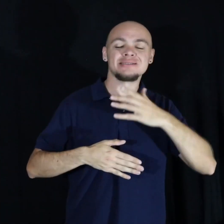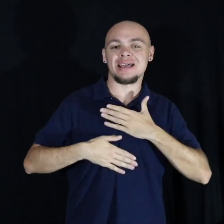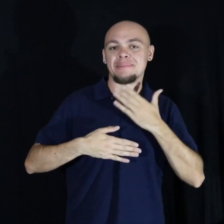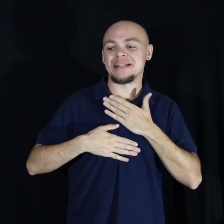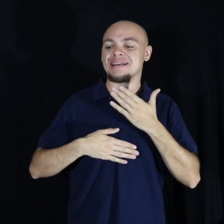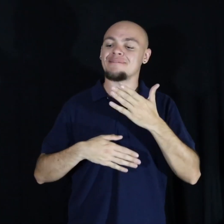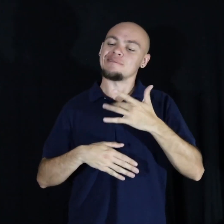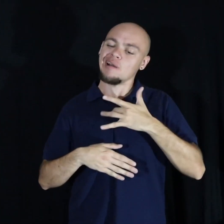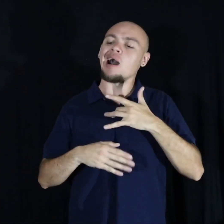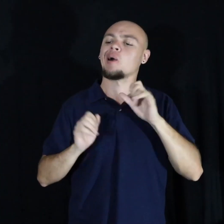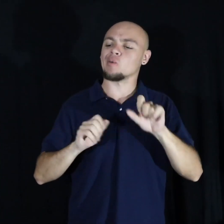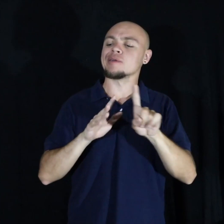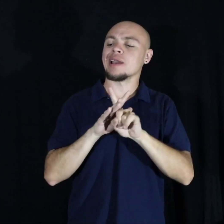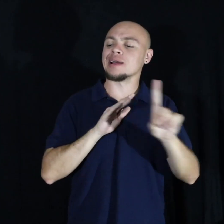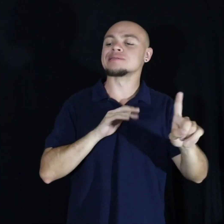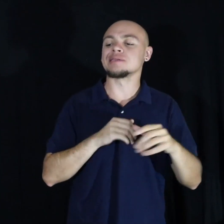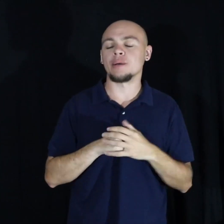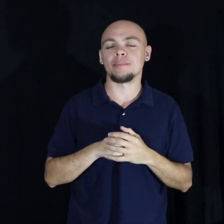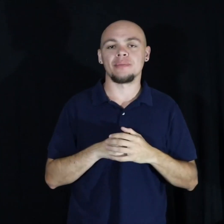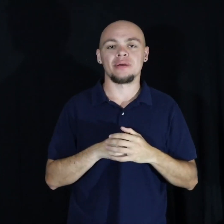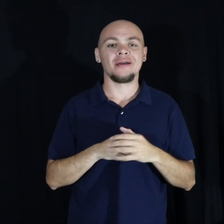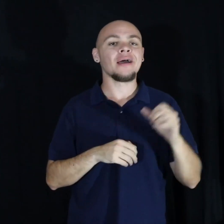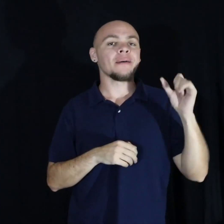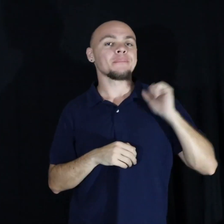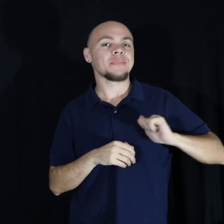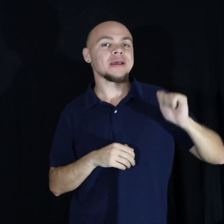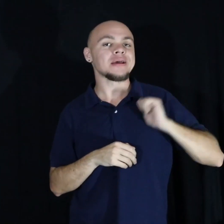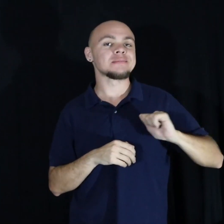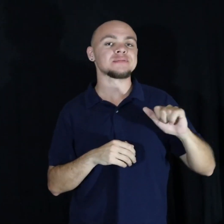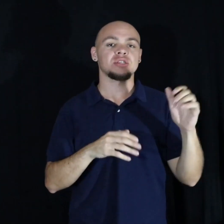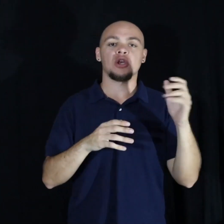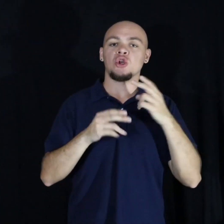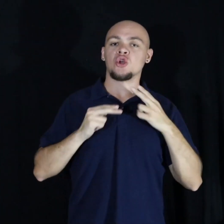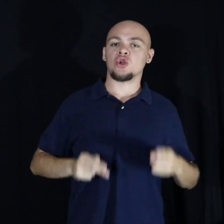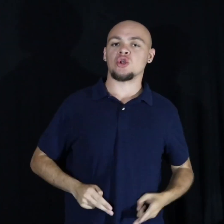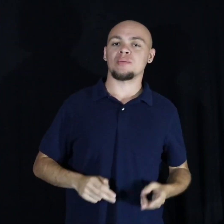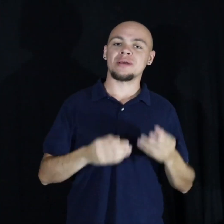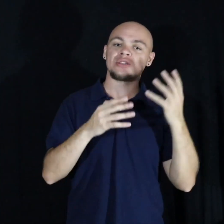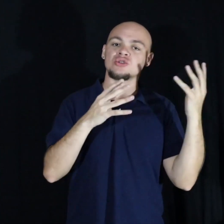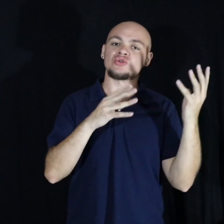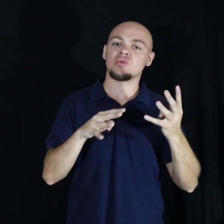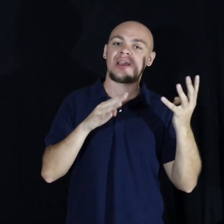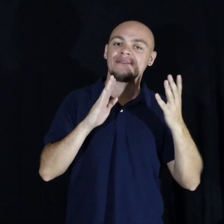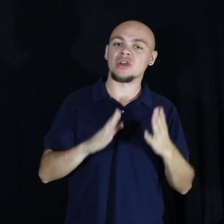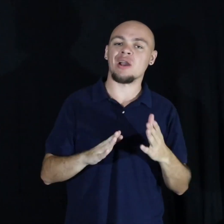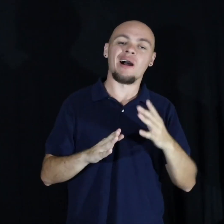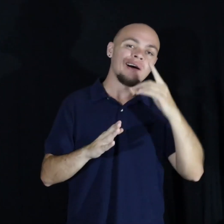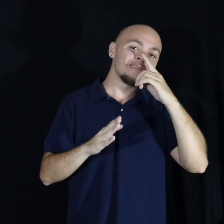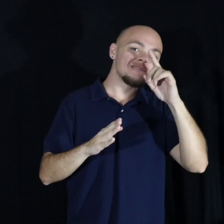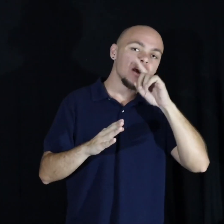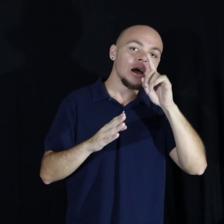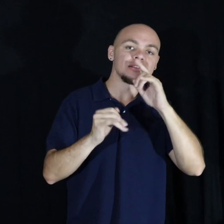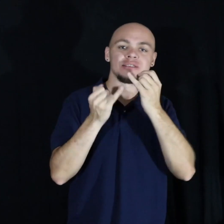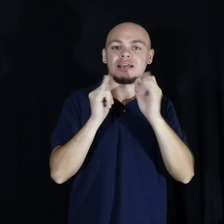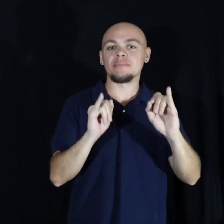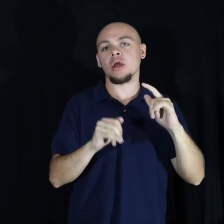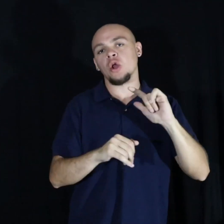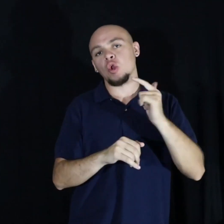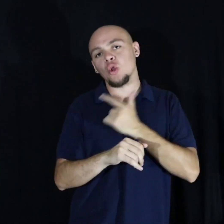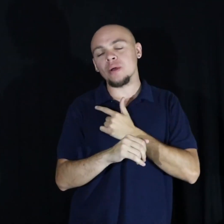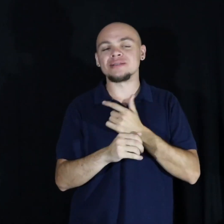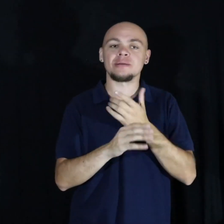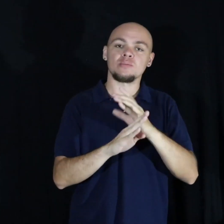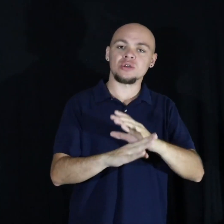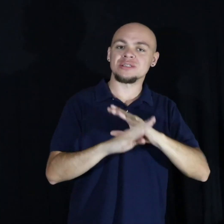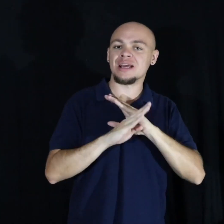escape. The pimps and human traffickers offer a false sense of independence, loyalty, protection, and